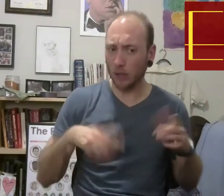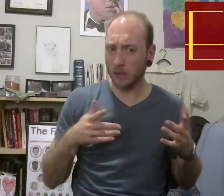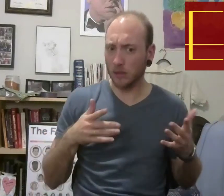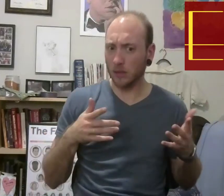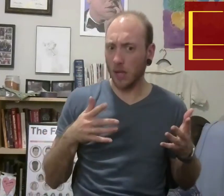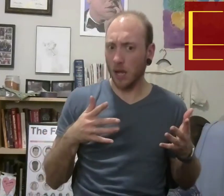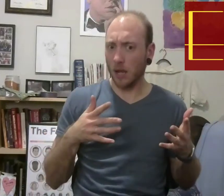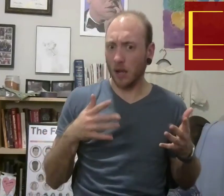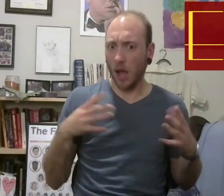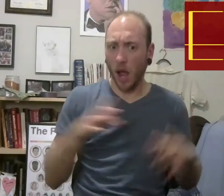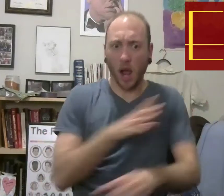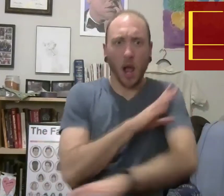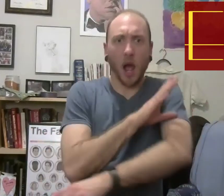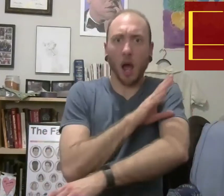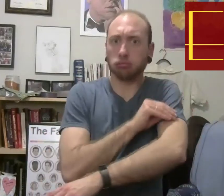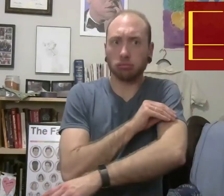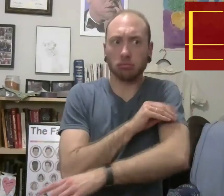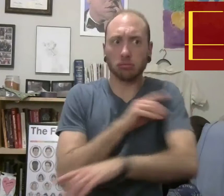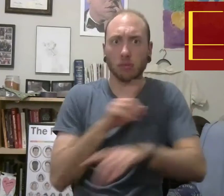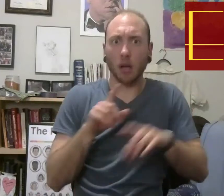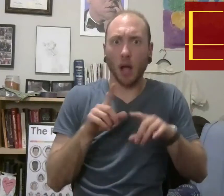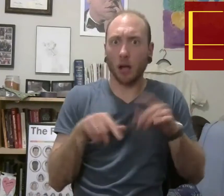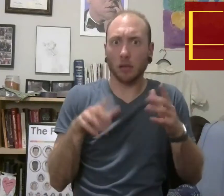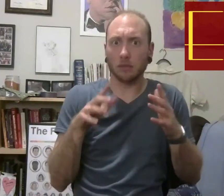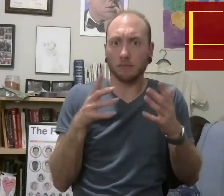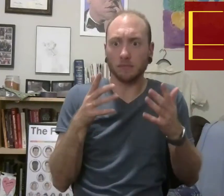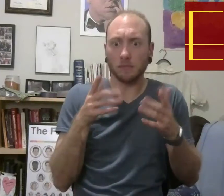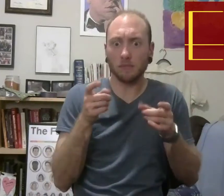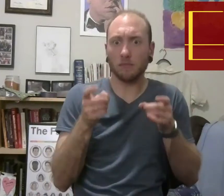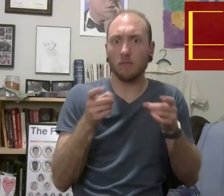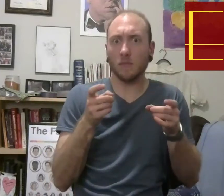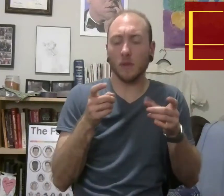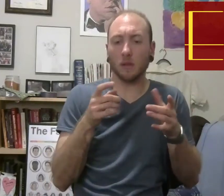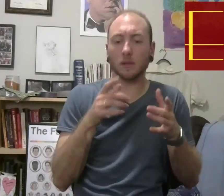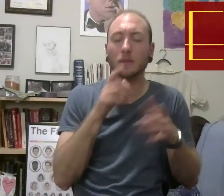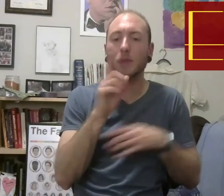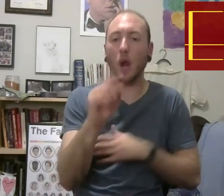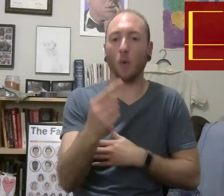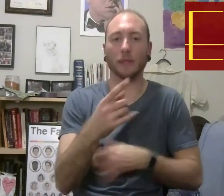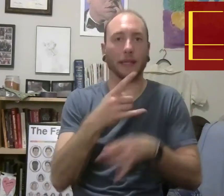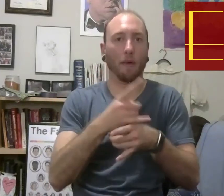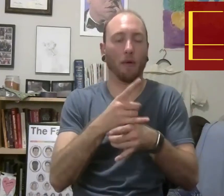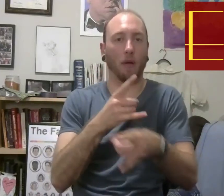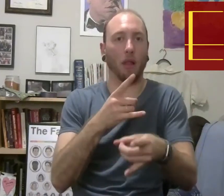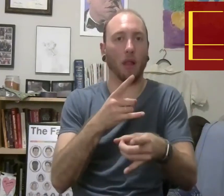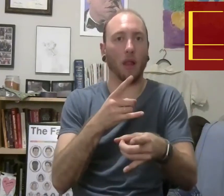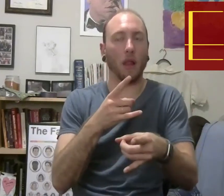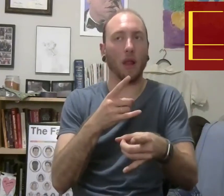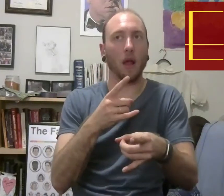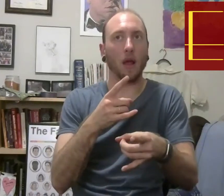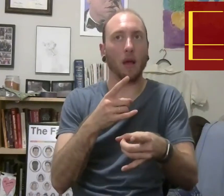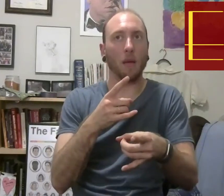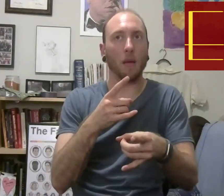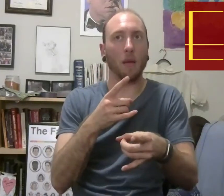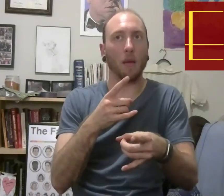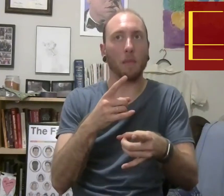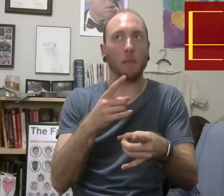powerless over this thing that, like, I was like not only powerless over alcohol when I was drinking, but I was powerless to